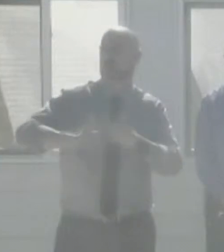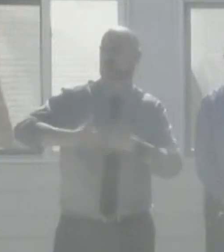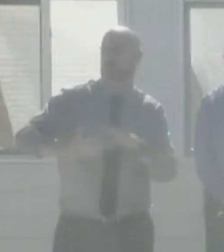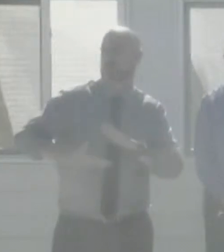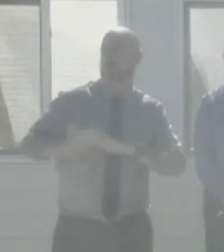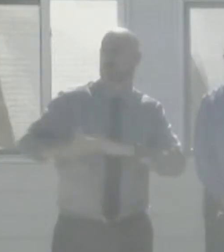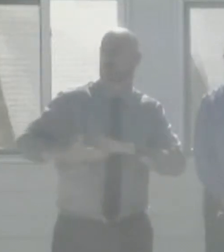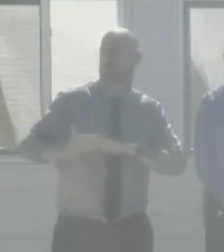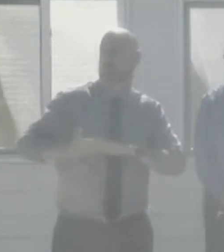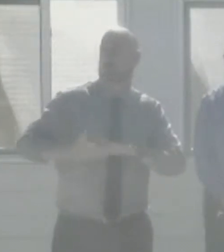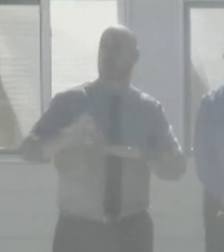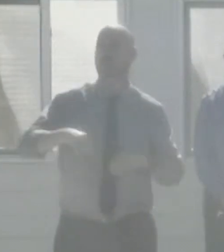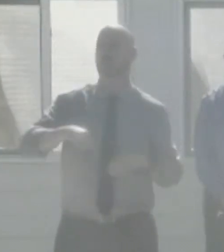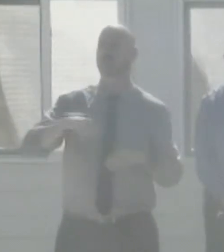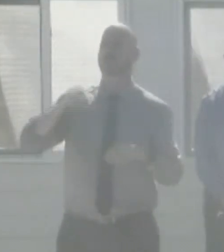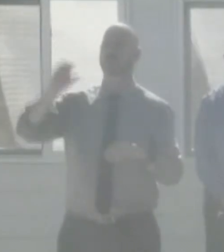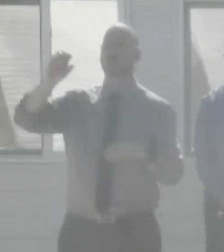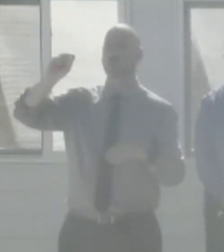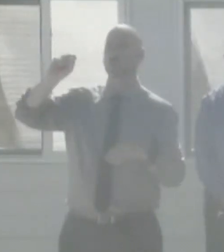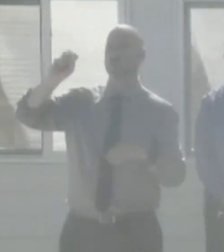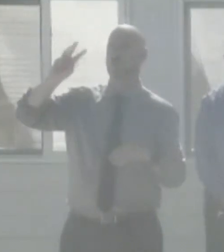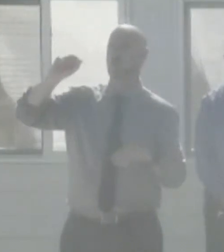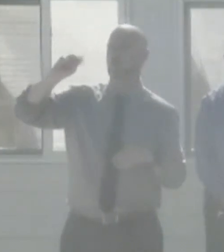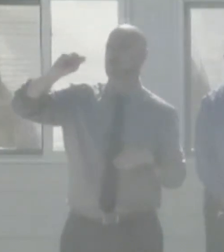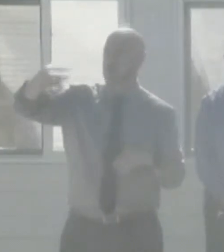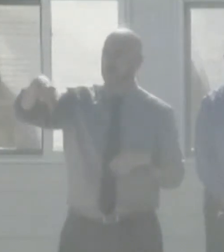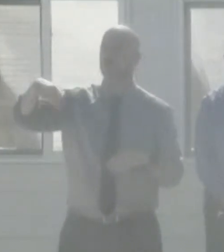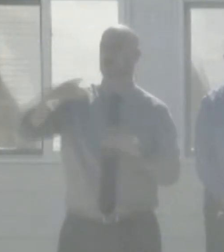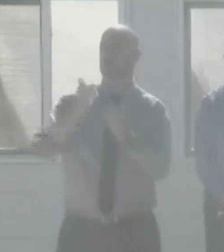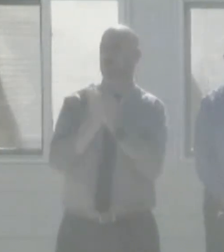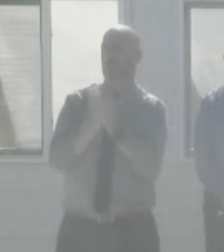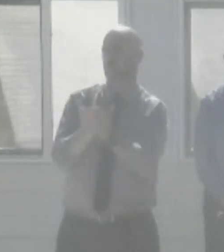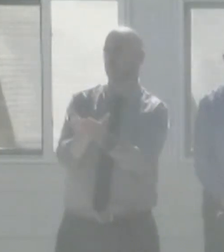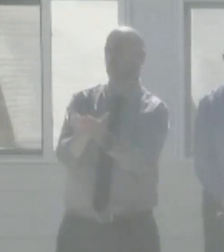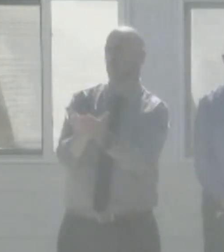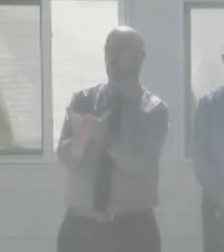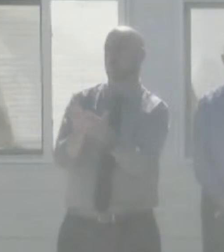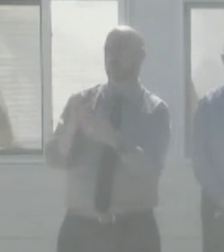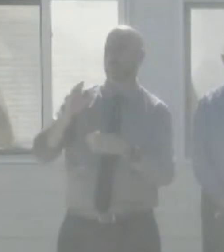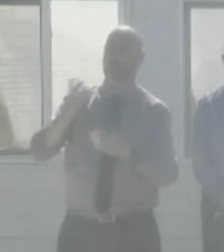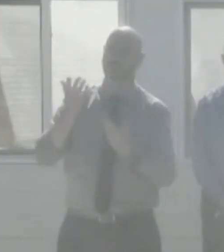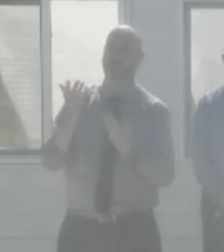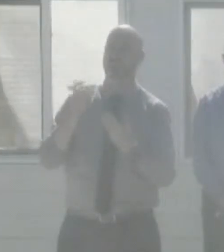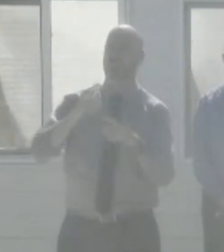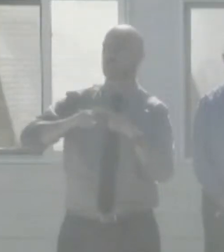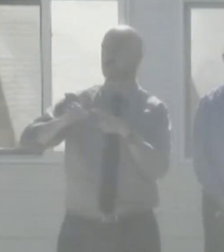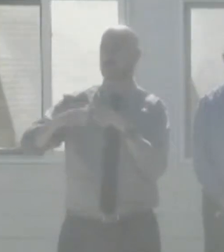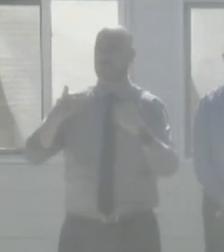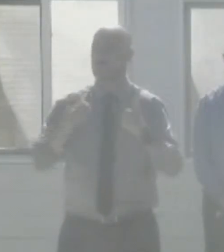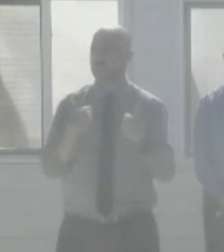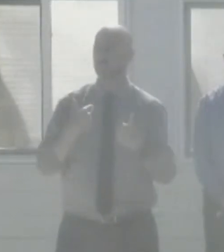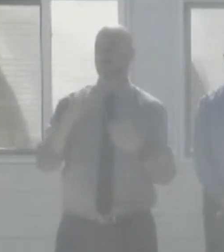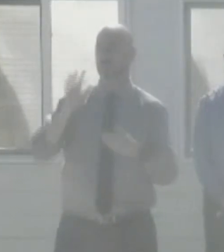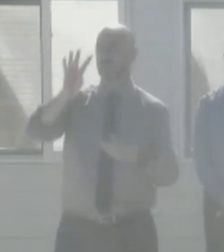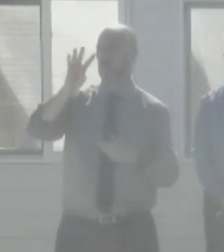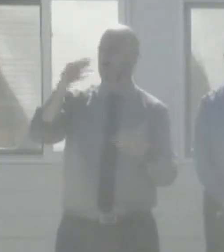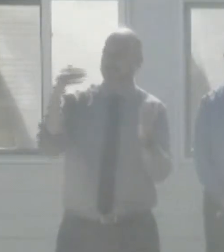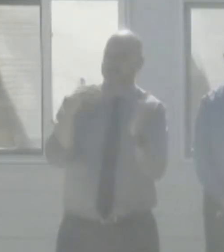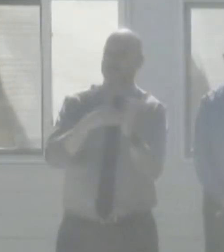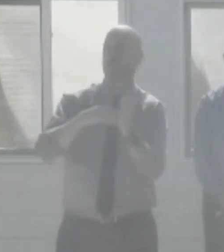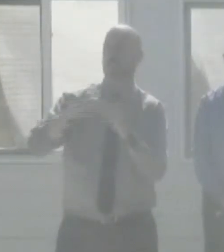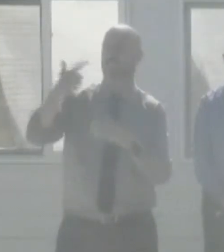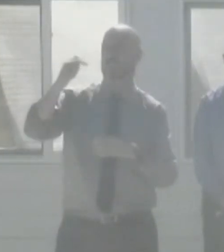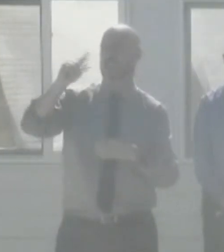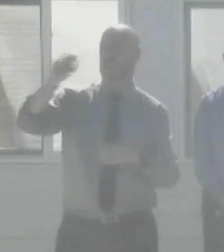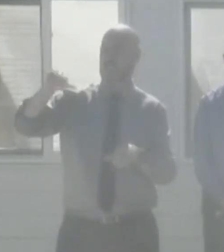mobile command vehicles, 4 ambulance strike teams, 4,000 gallons of diesel, 4,000 gallons of regular